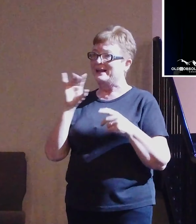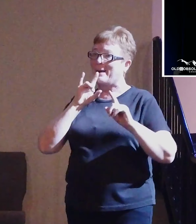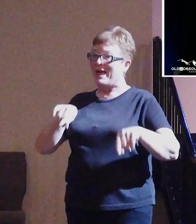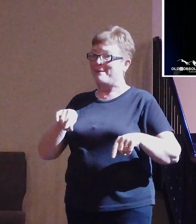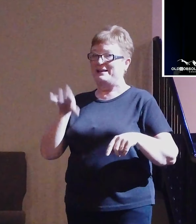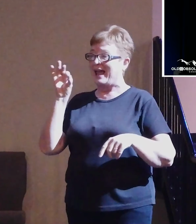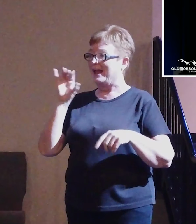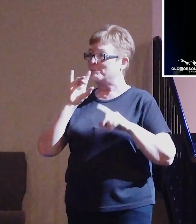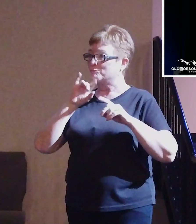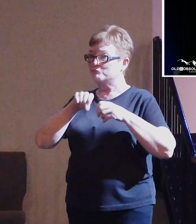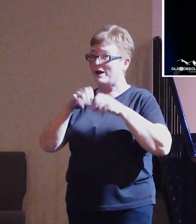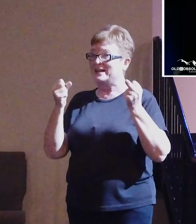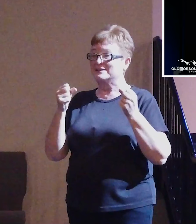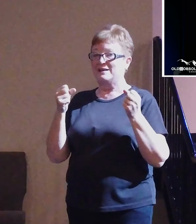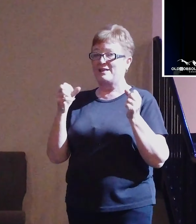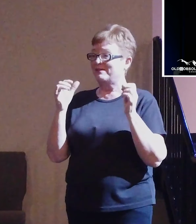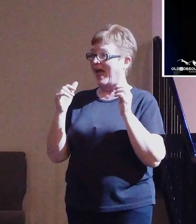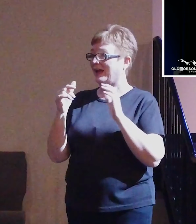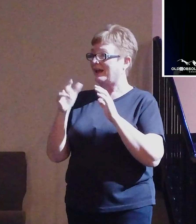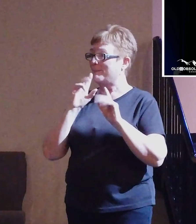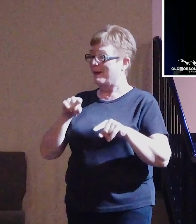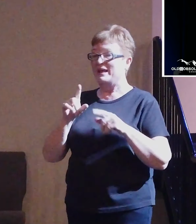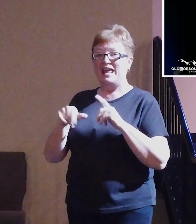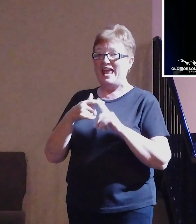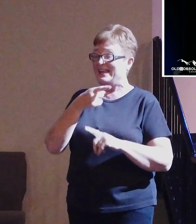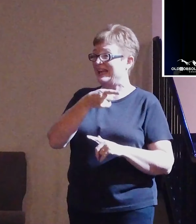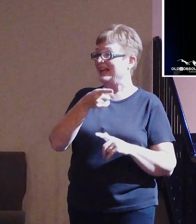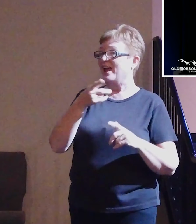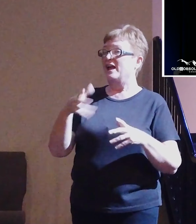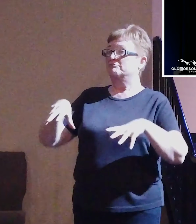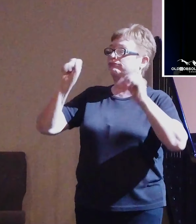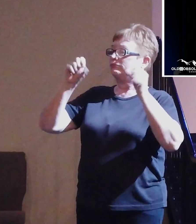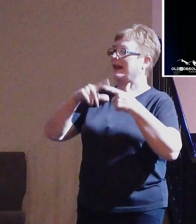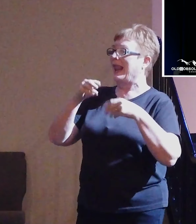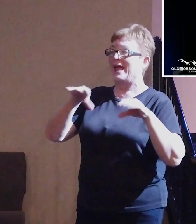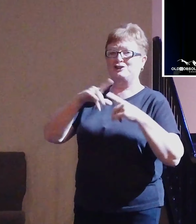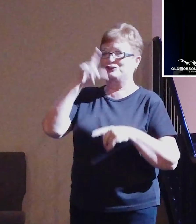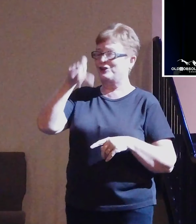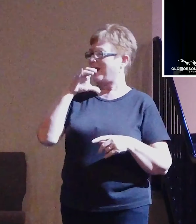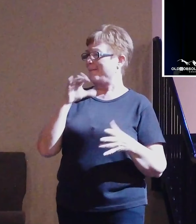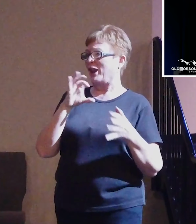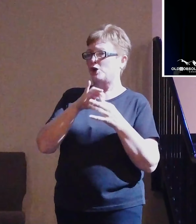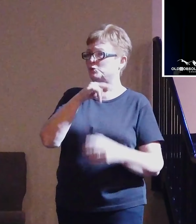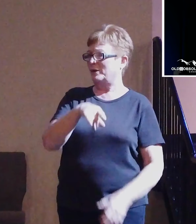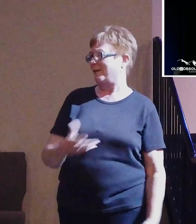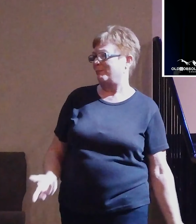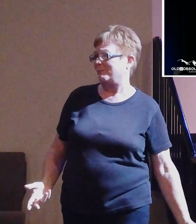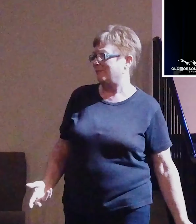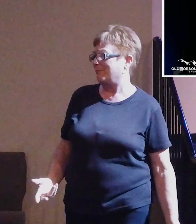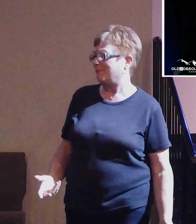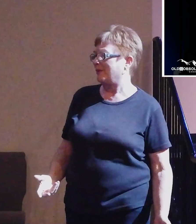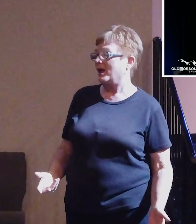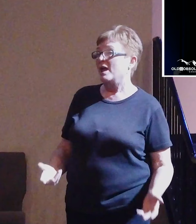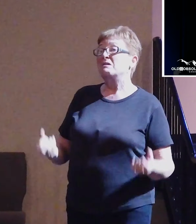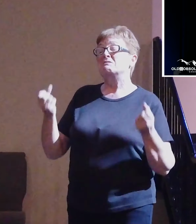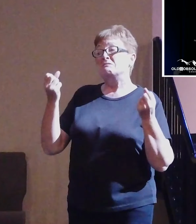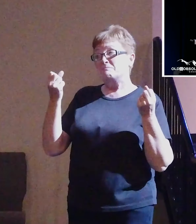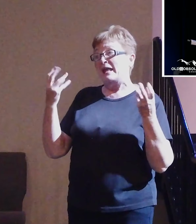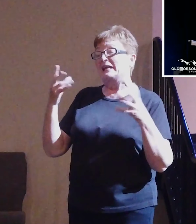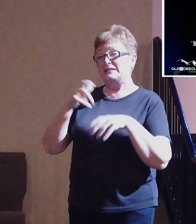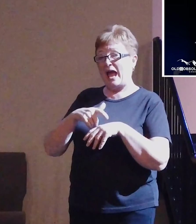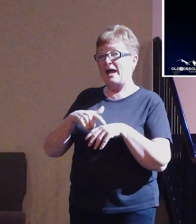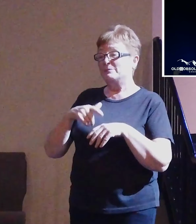himself land that he should never have owned in the first place. Now there's many times in history where that situation